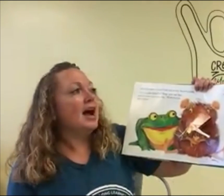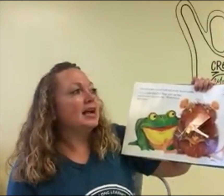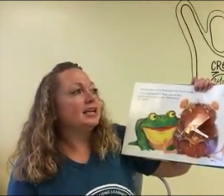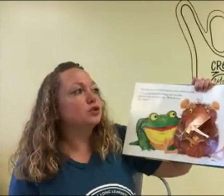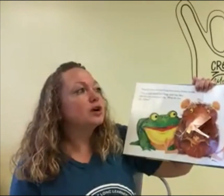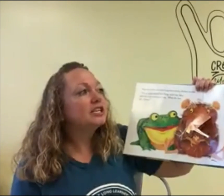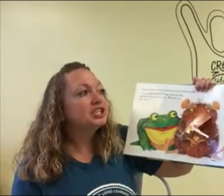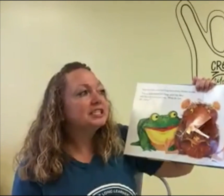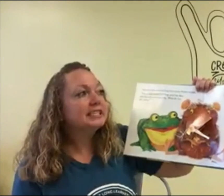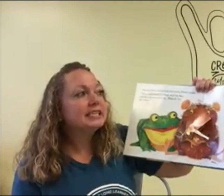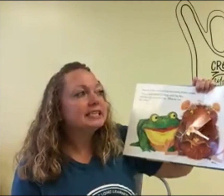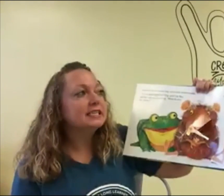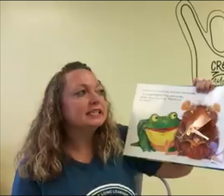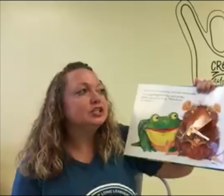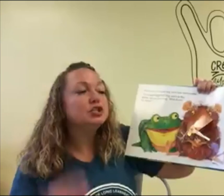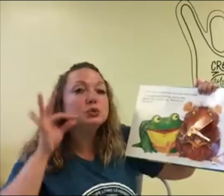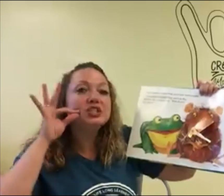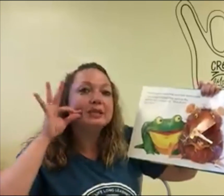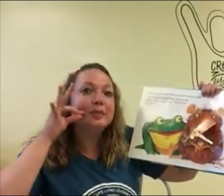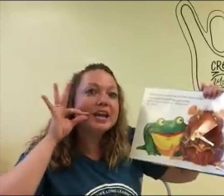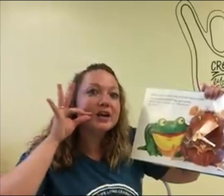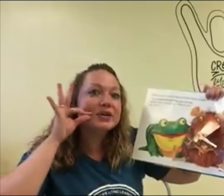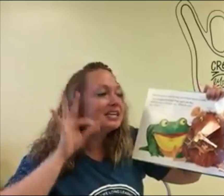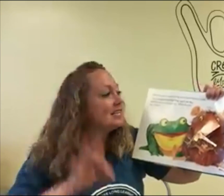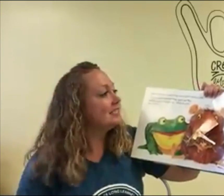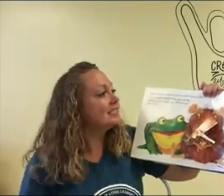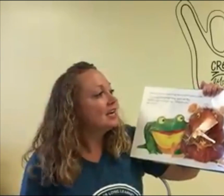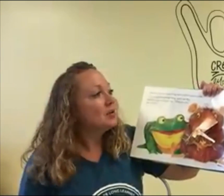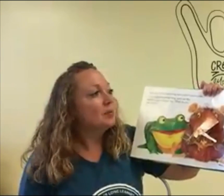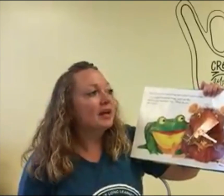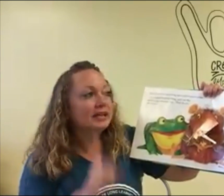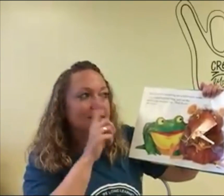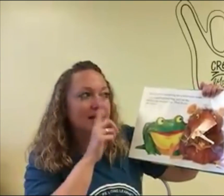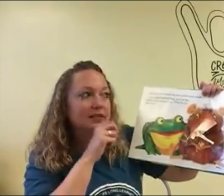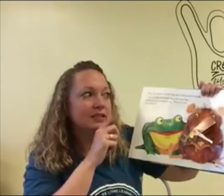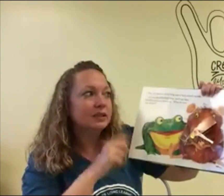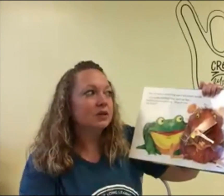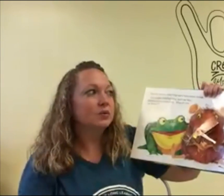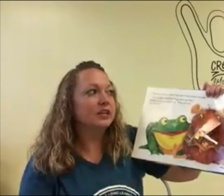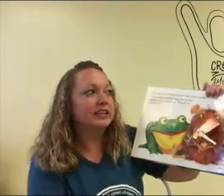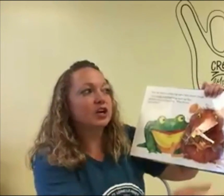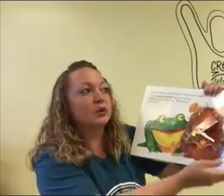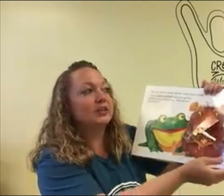crunchy seeds and juicy berries, replied the mouse, wriggling her whiskers.